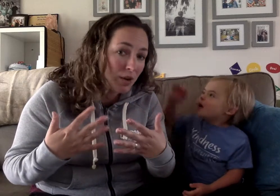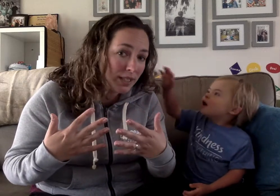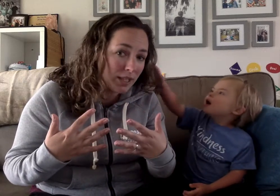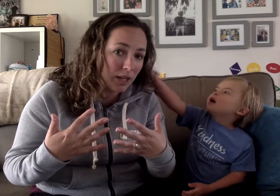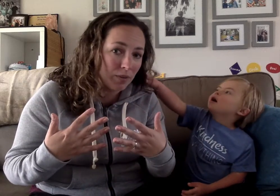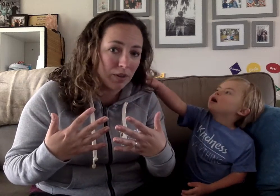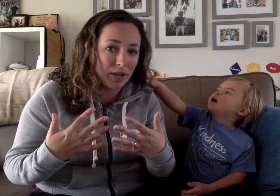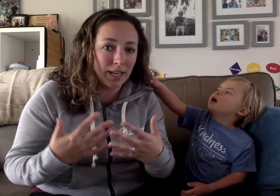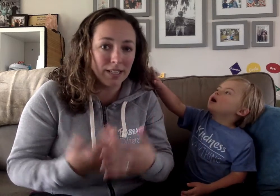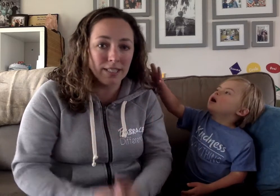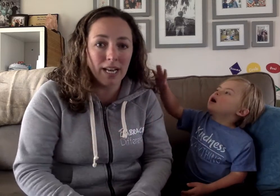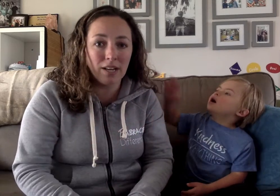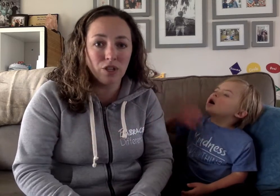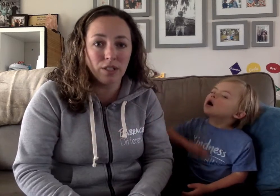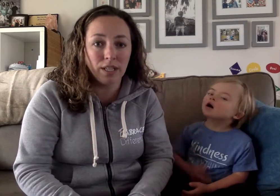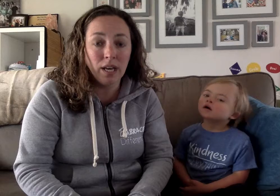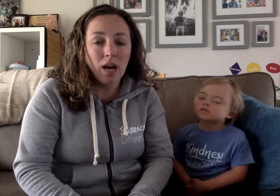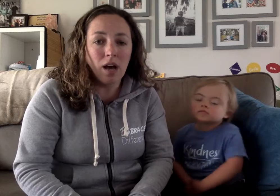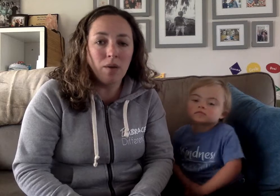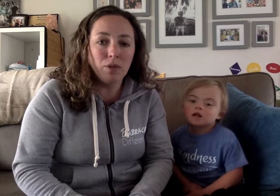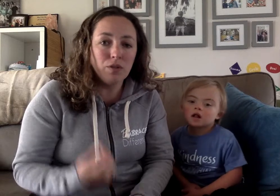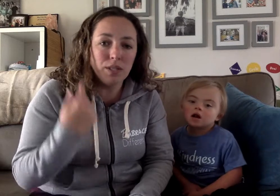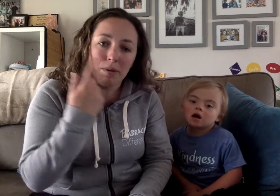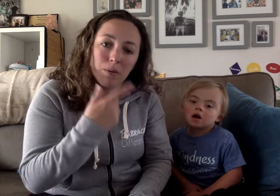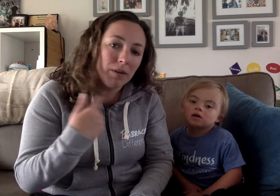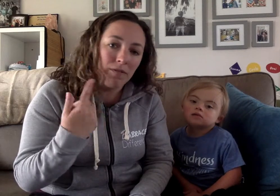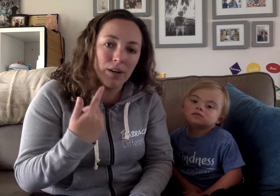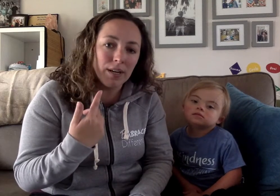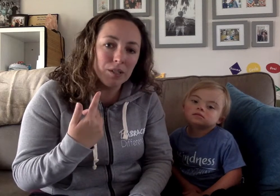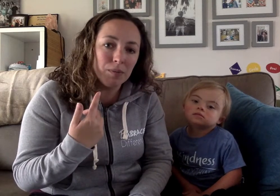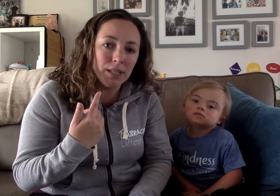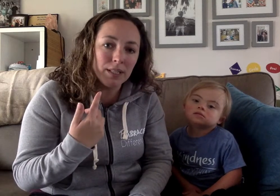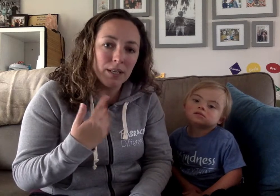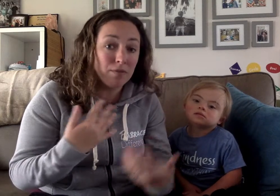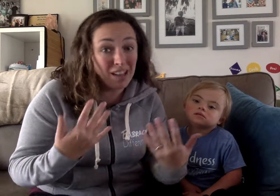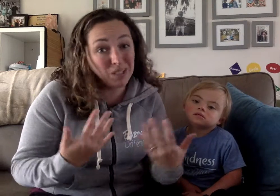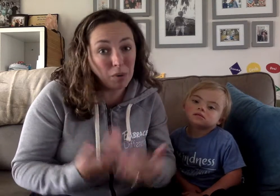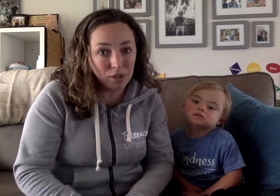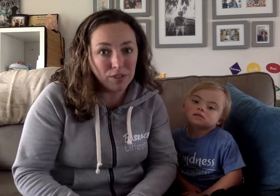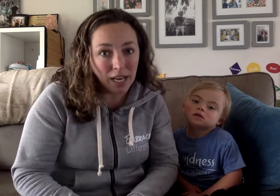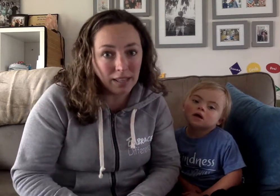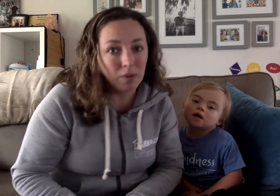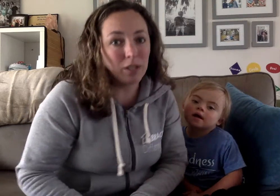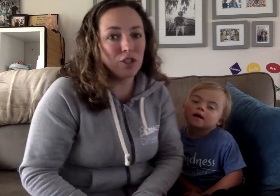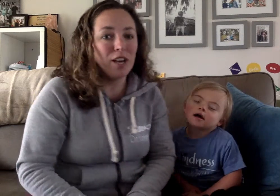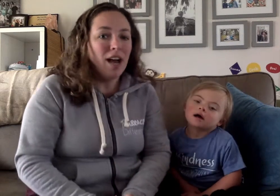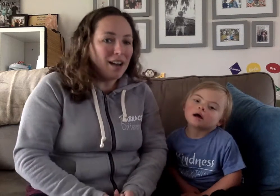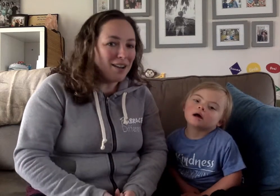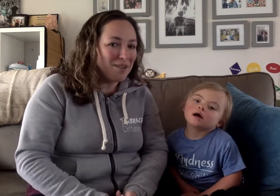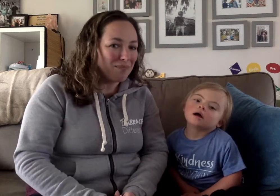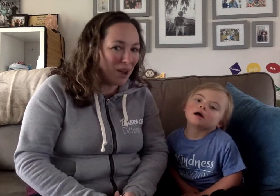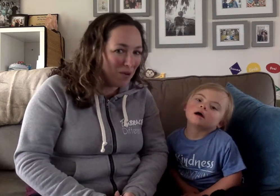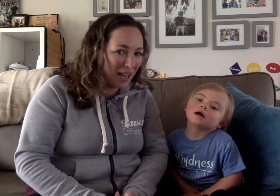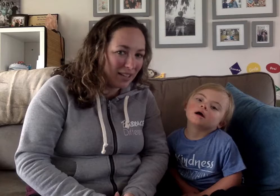it is talking with our hands, it actually, when you see people being very expressive, that's part of sign language. Okay, so